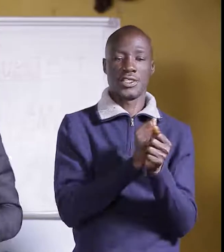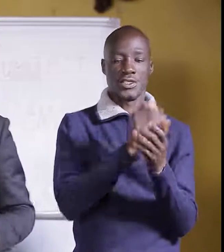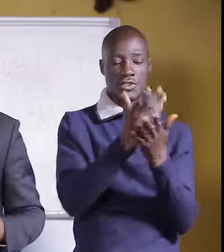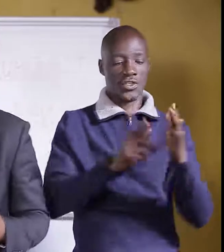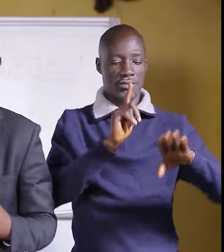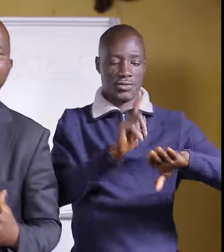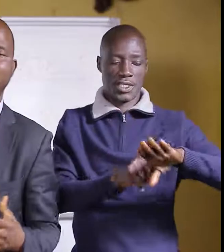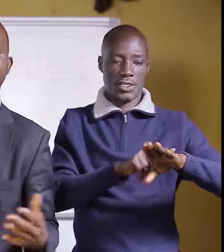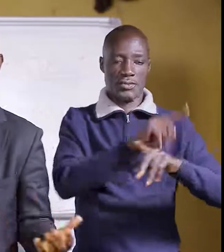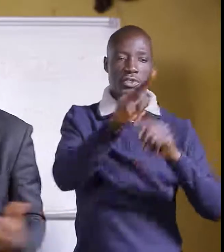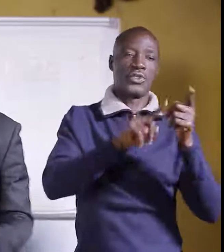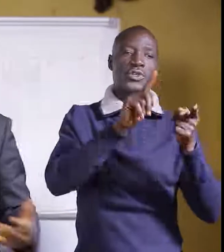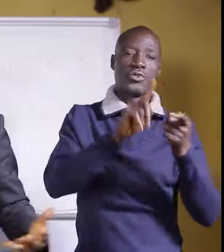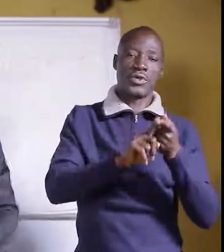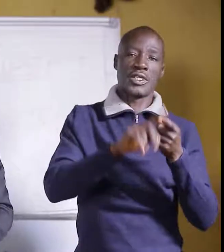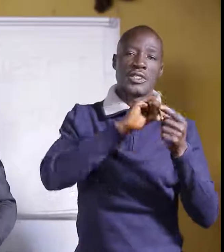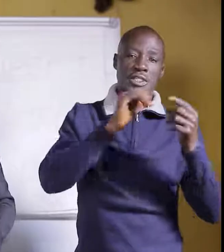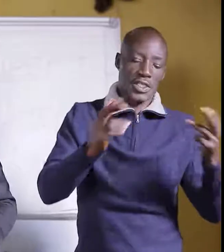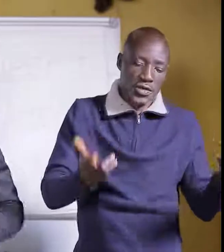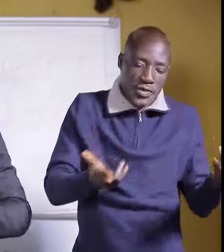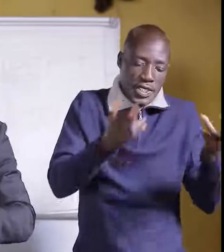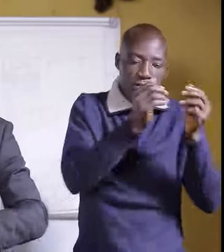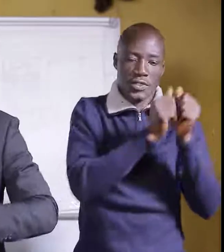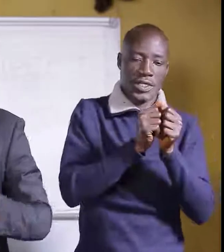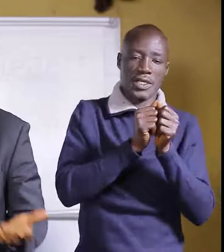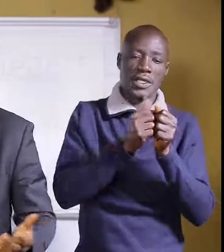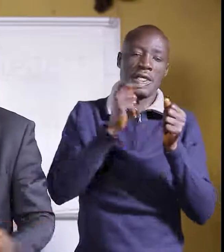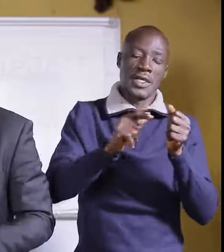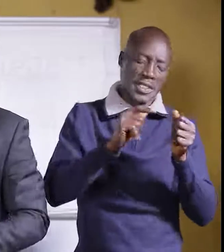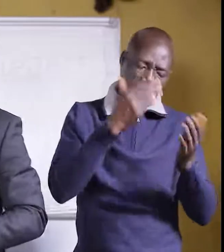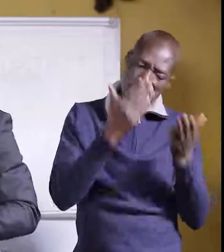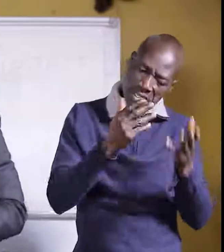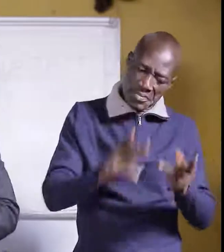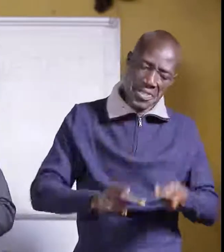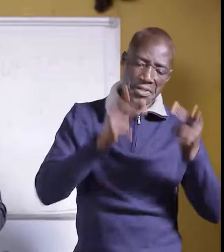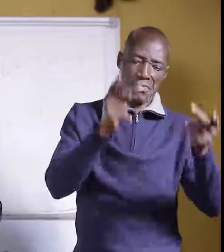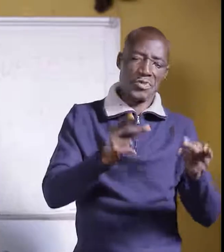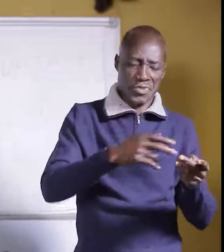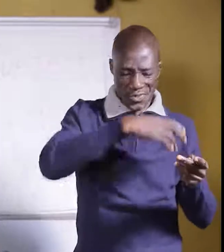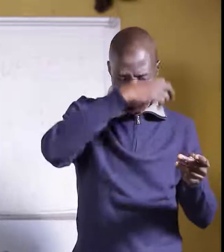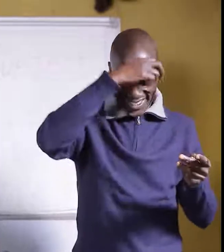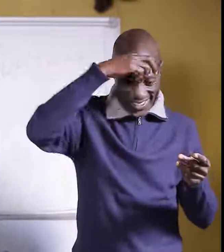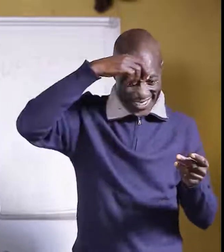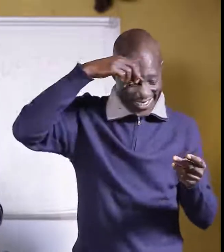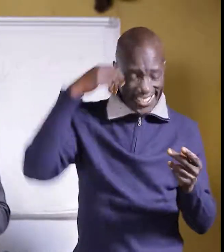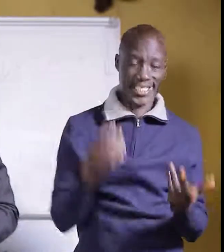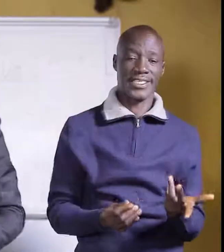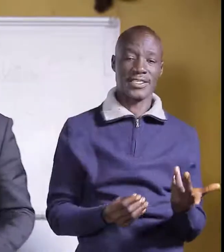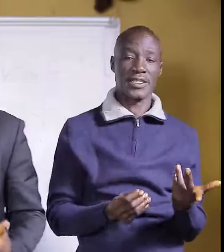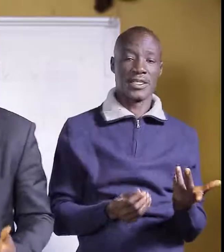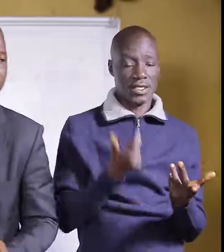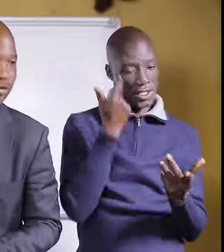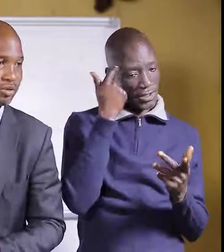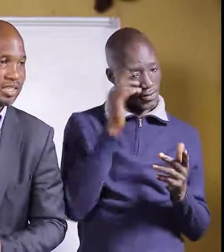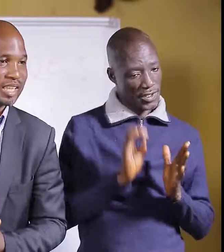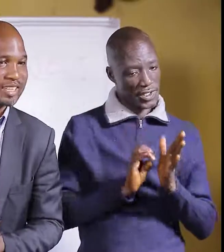when substances are reacted together, they either produce heat in form of sensation. For instance, I'm sure